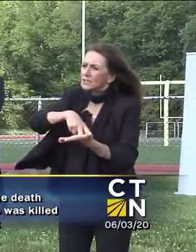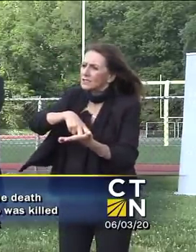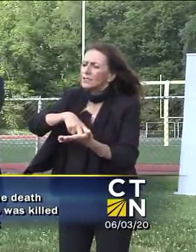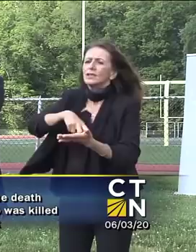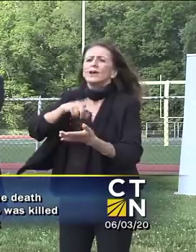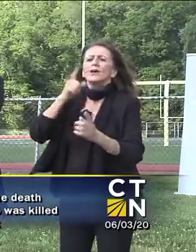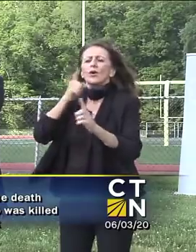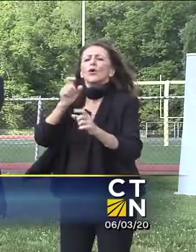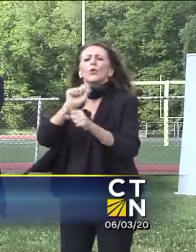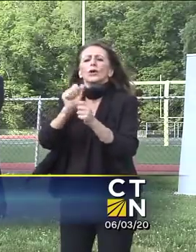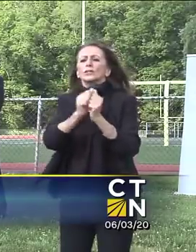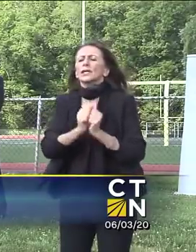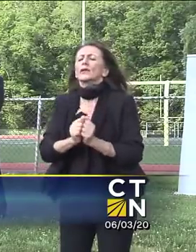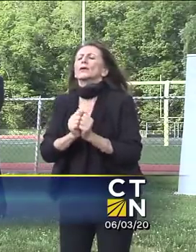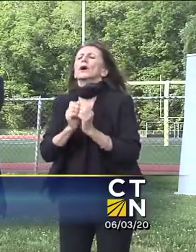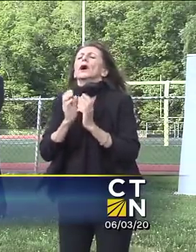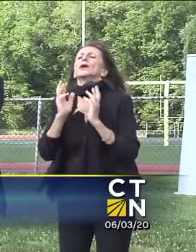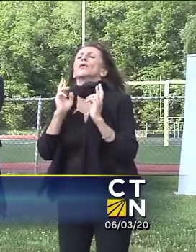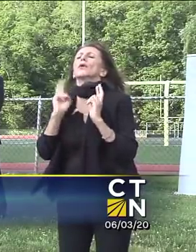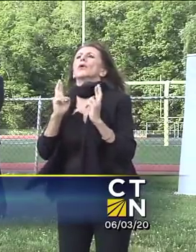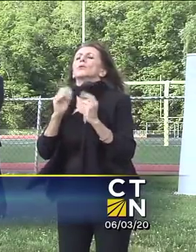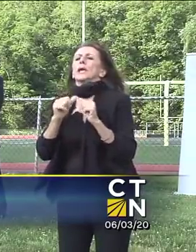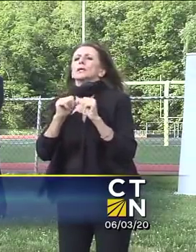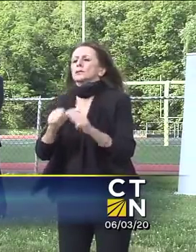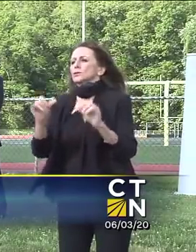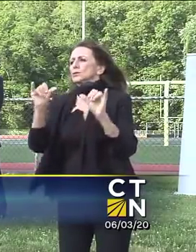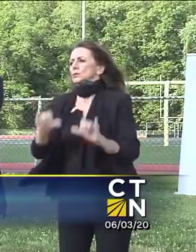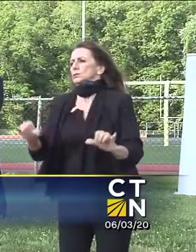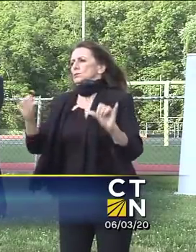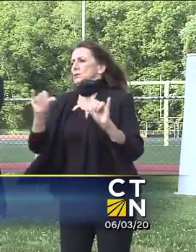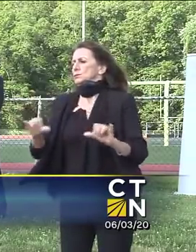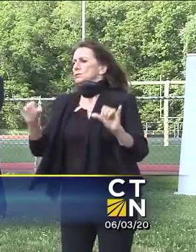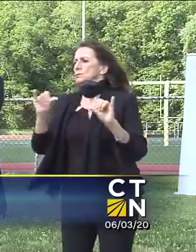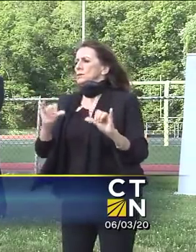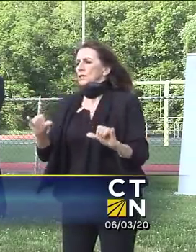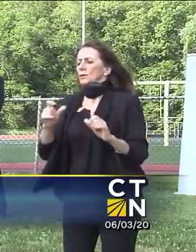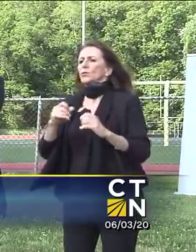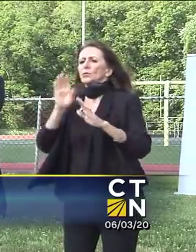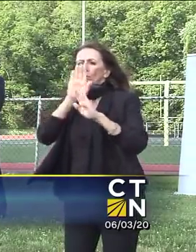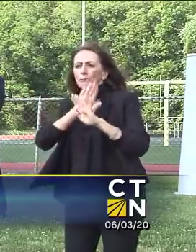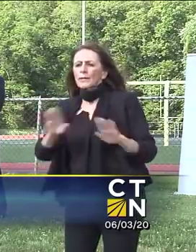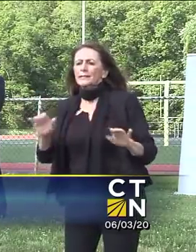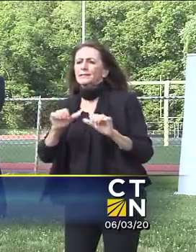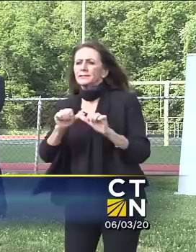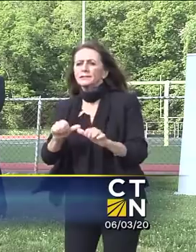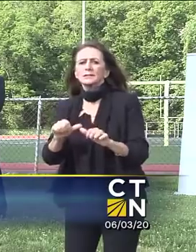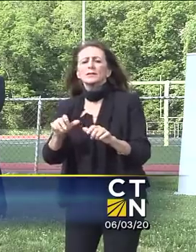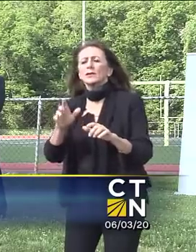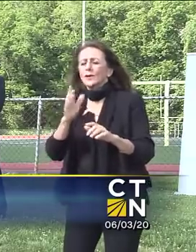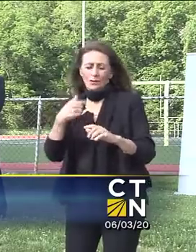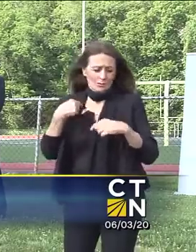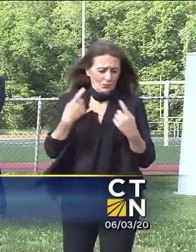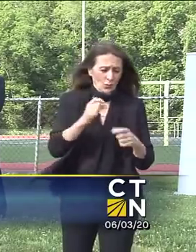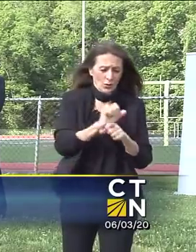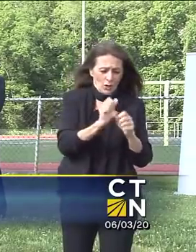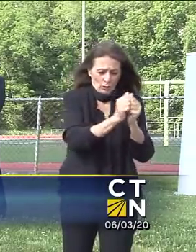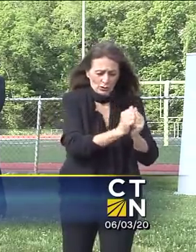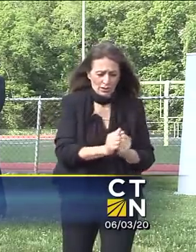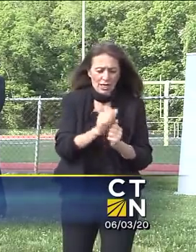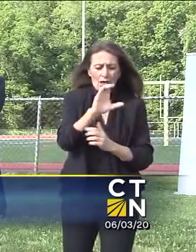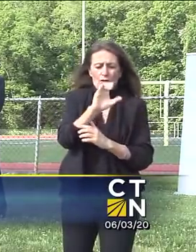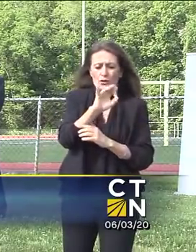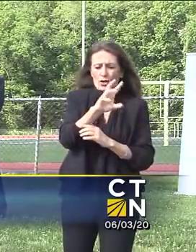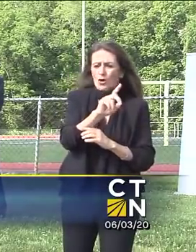together. And I hope to God we can continue this, throughout. As we've worked together on COVID, we work together in